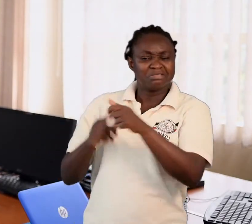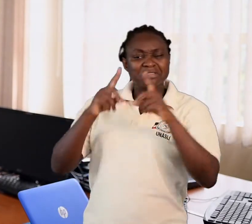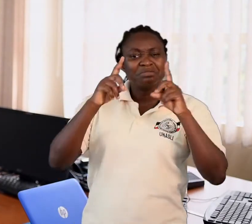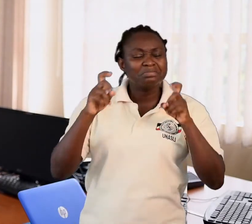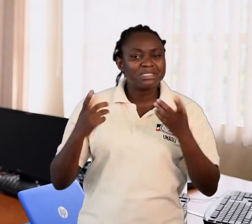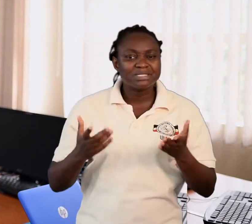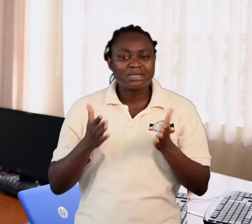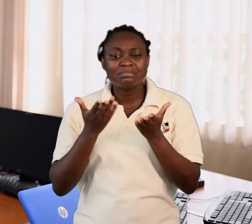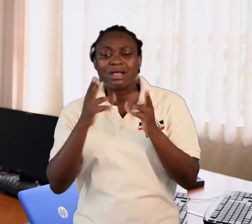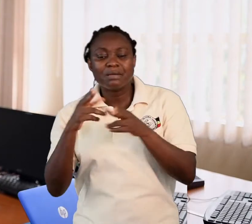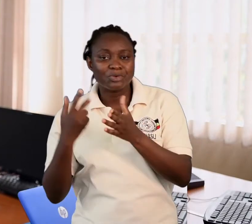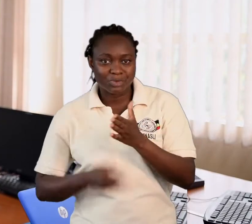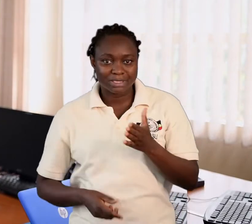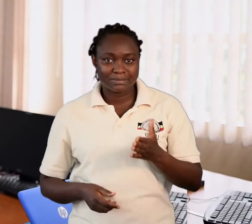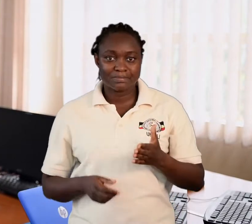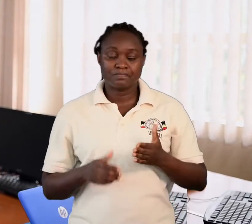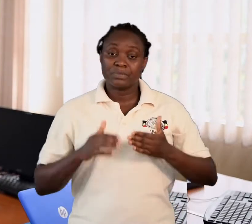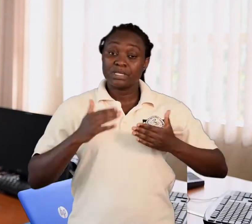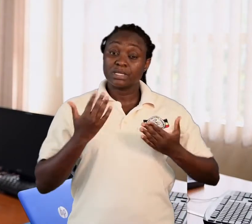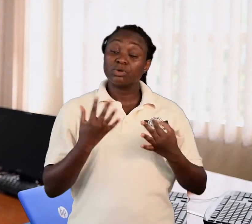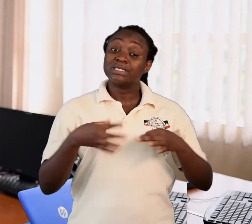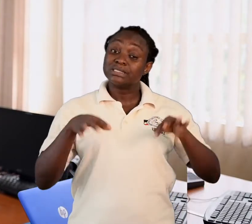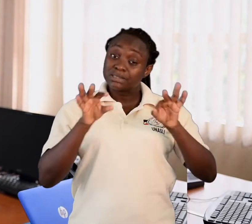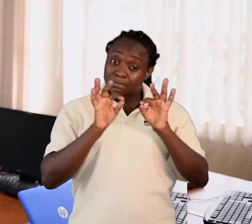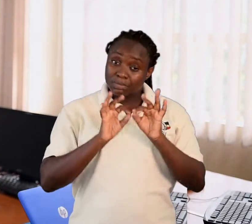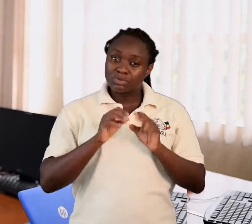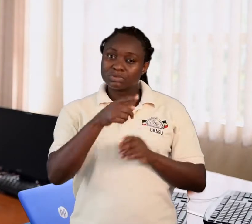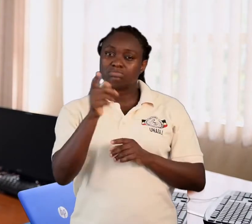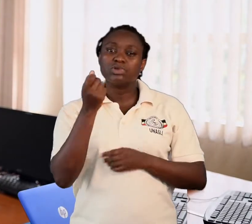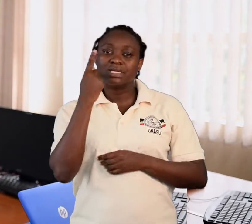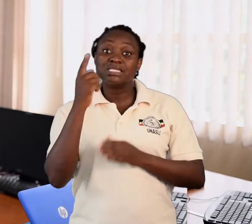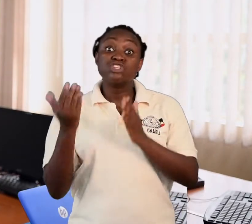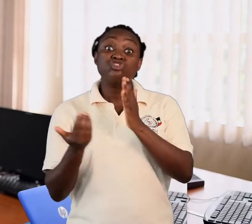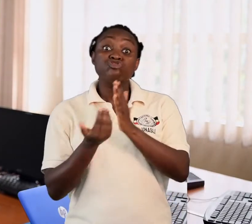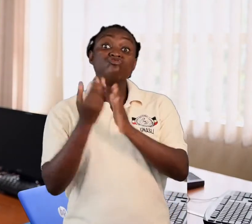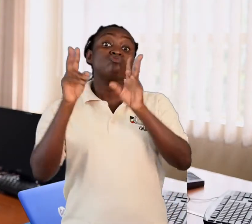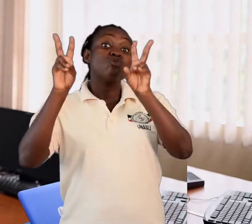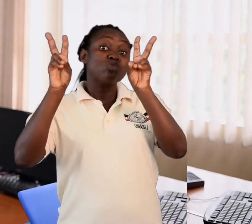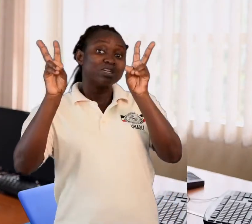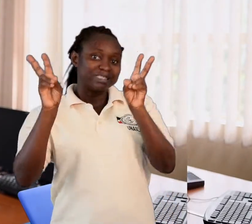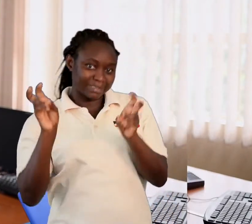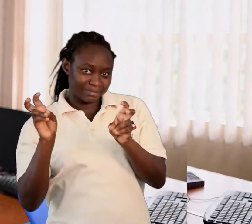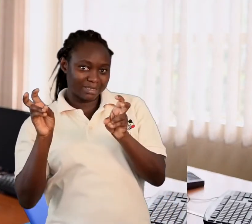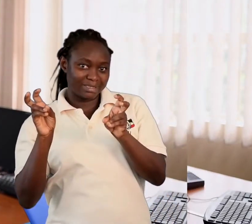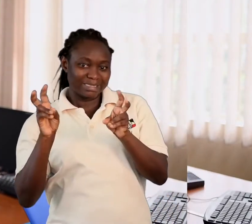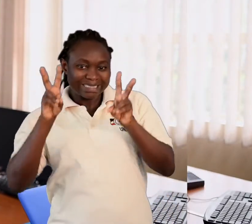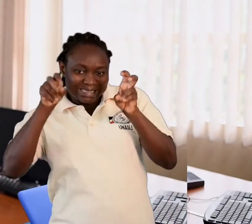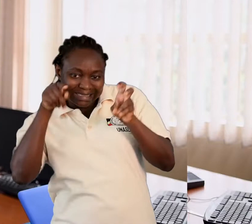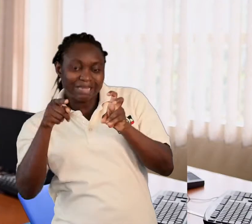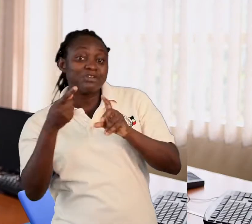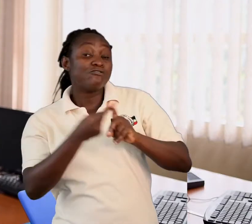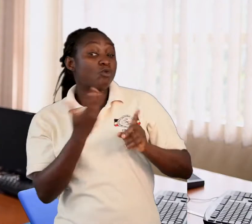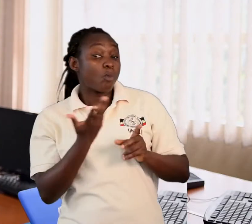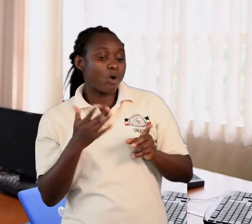we need to understand a new subject which is created from science.